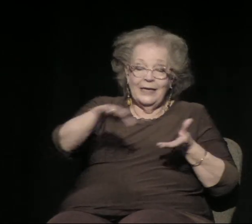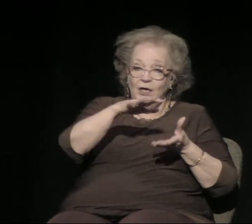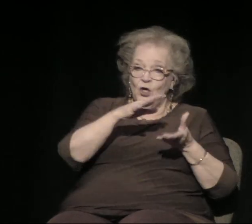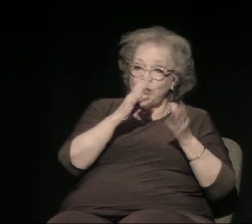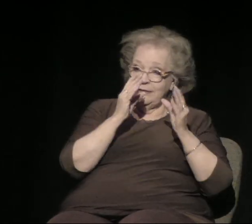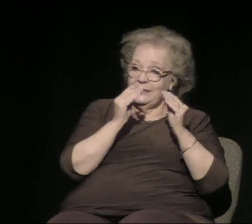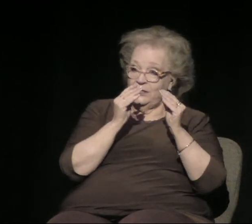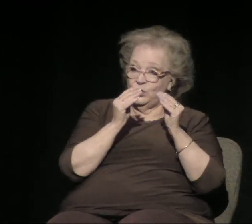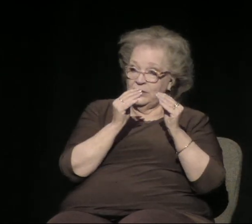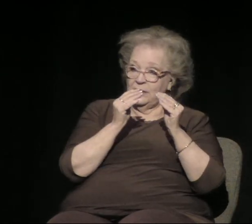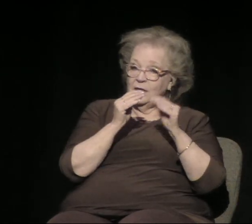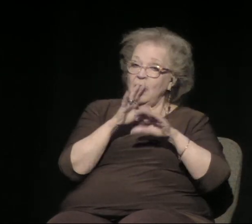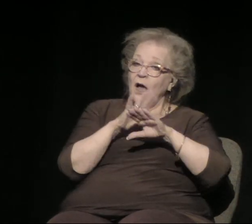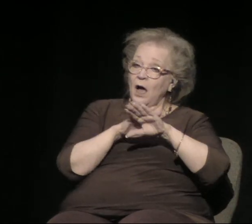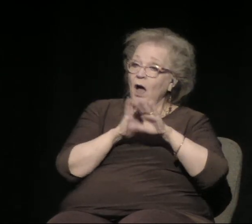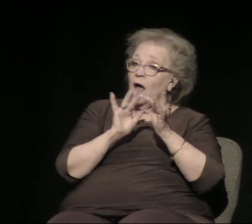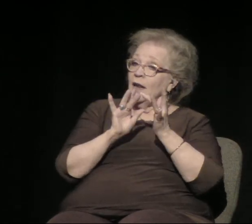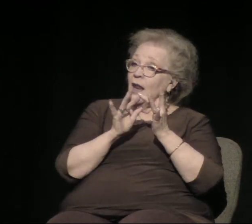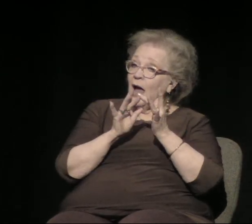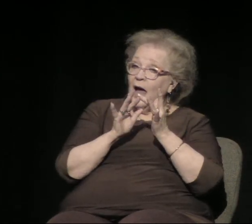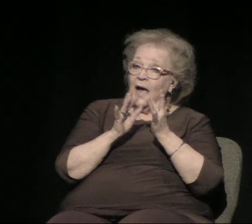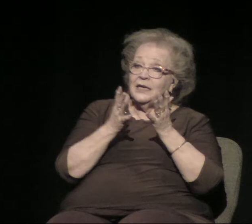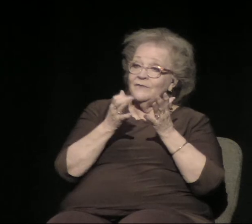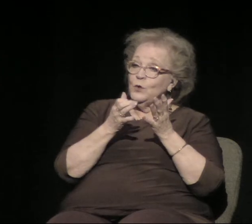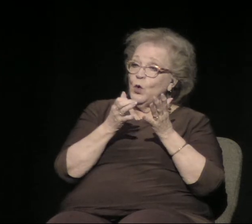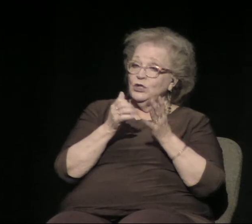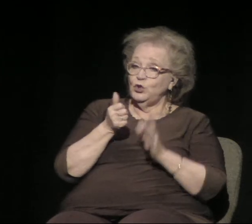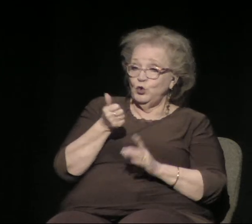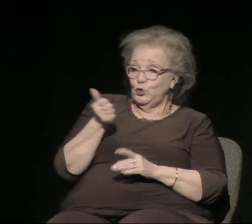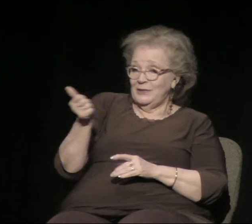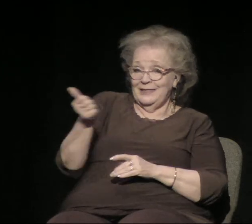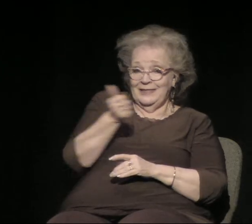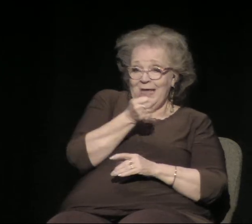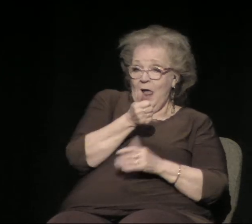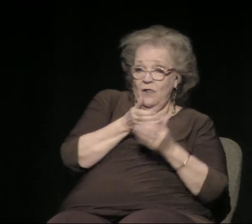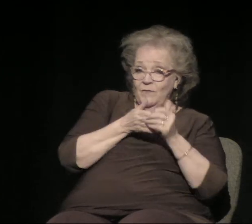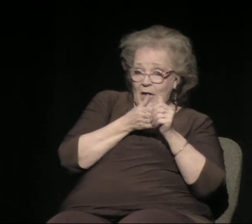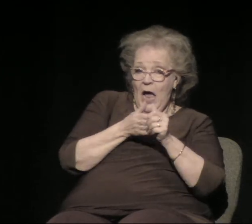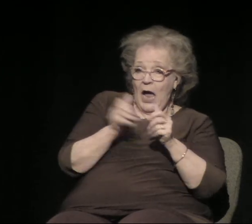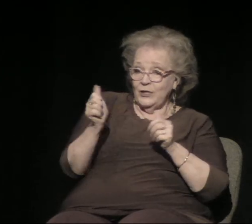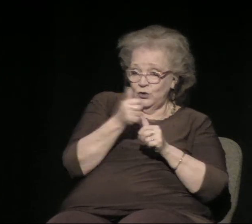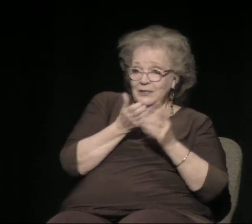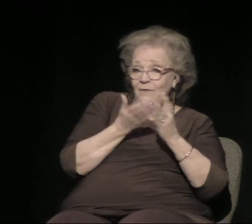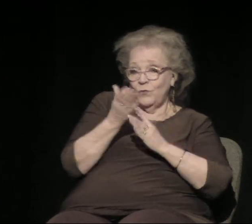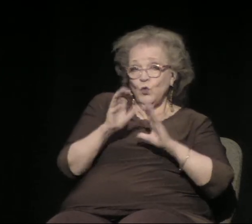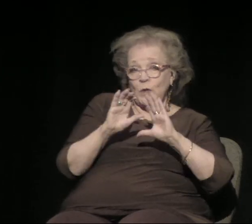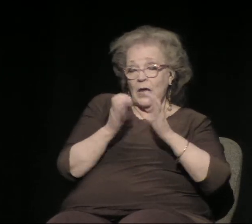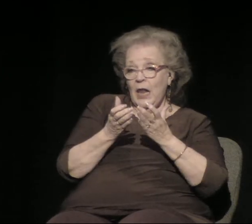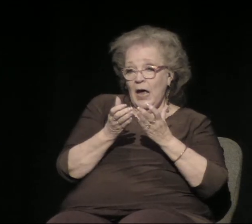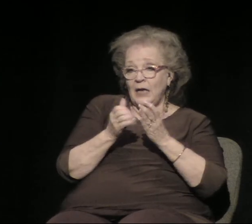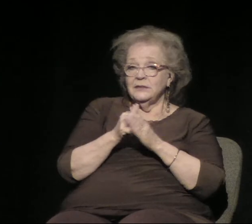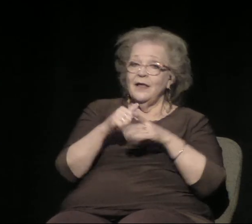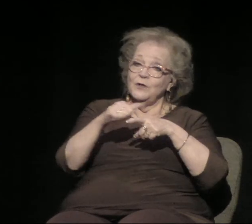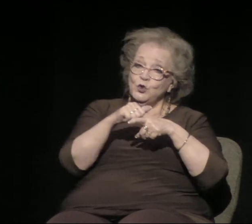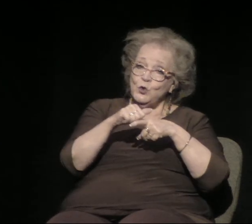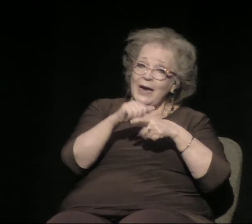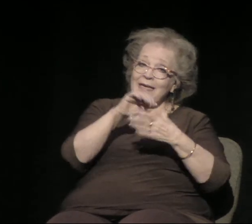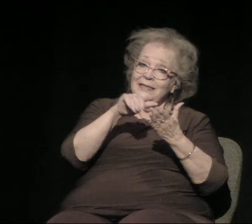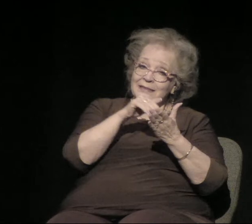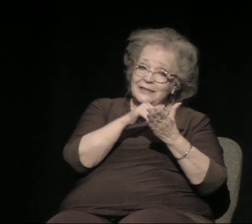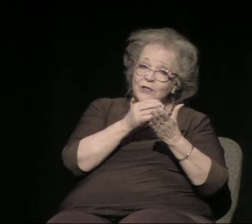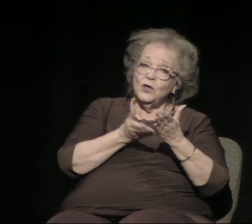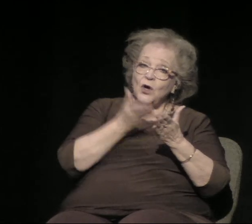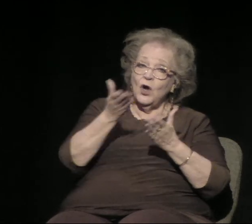They're also available online if you want to just self-guide yourself through a class. Hey, let me tell you about something the Training Center is offering